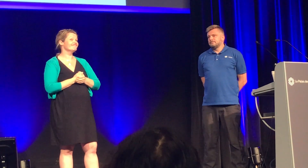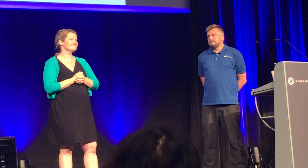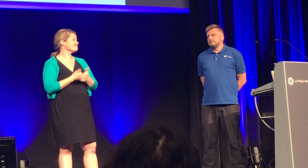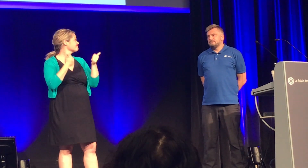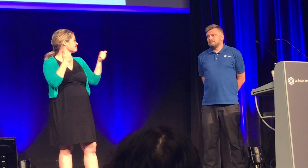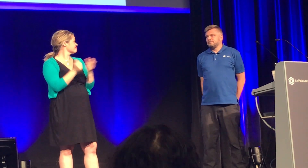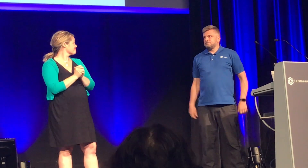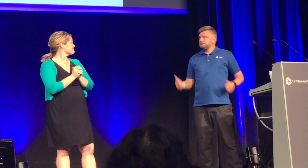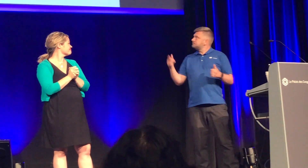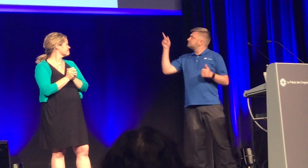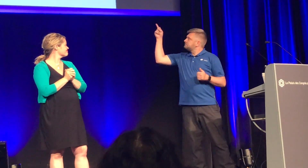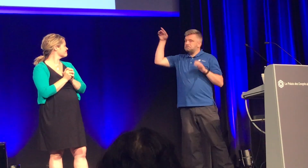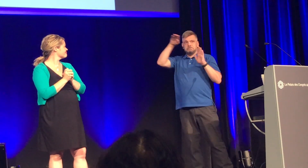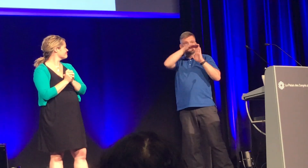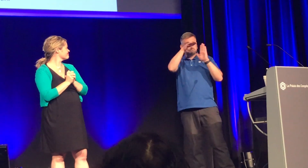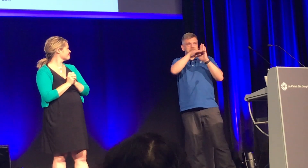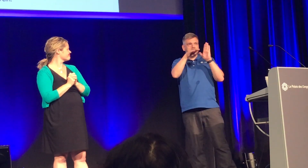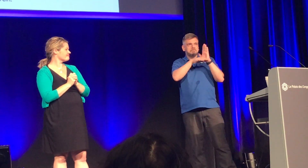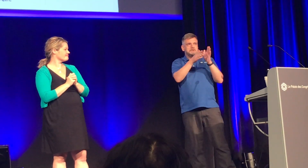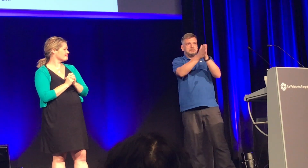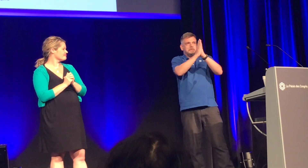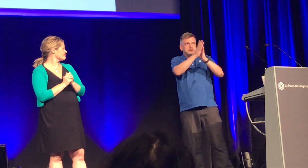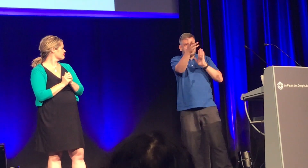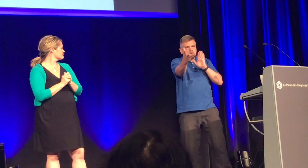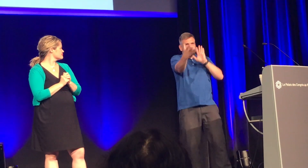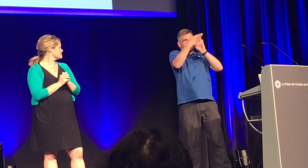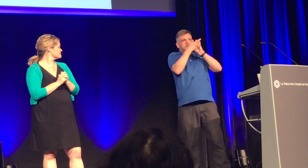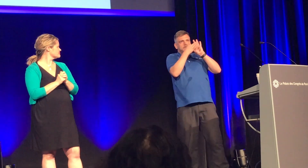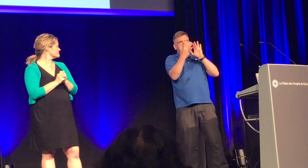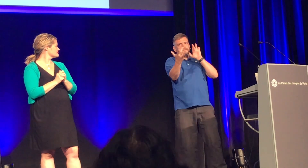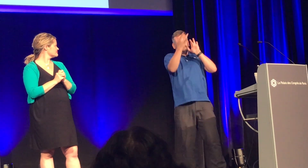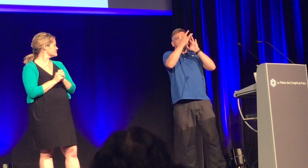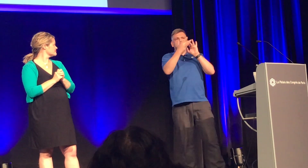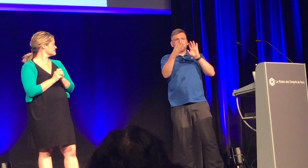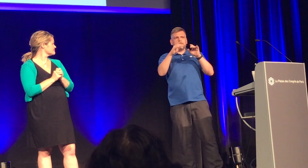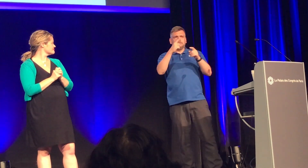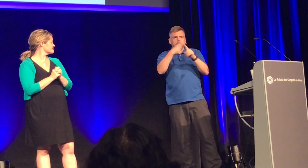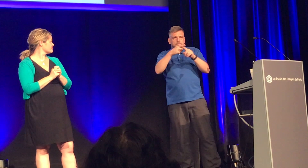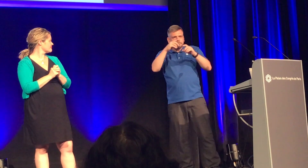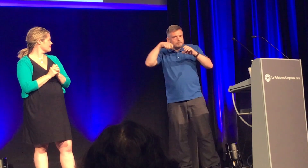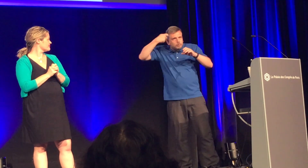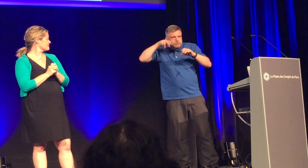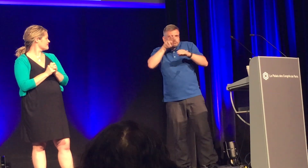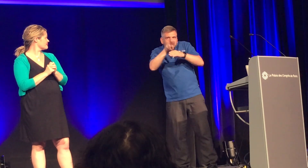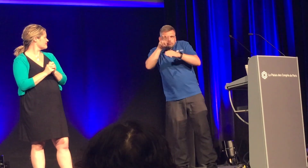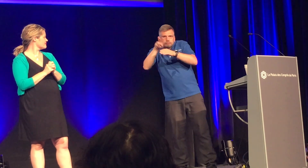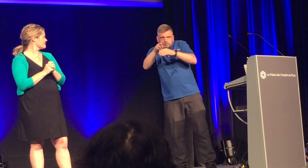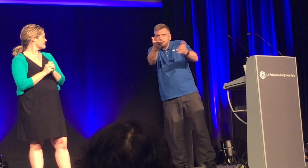to the possibility of being able to think visually and learn visually through sign language. So this is a resource that they can